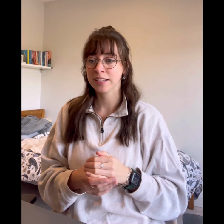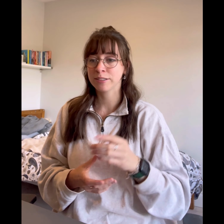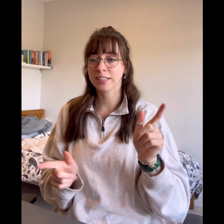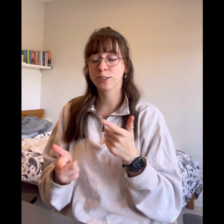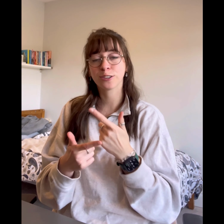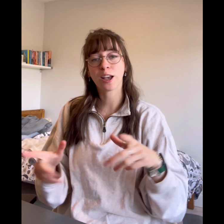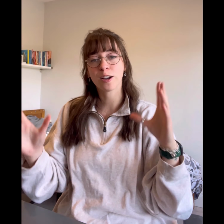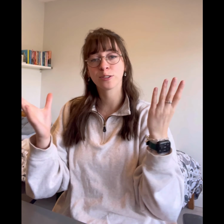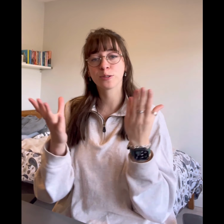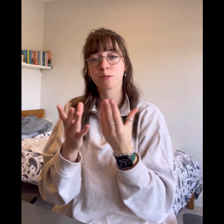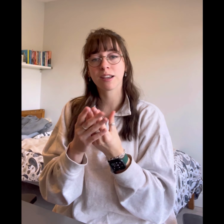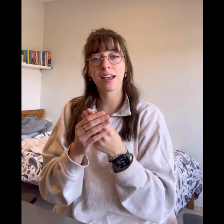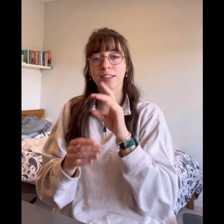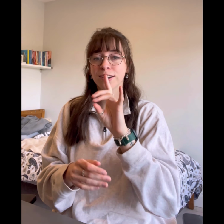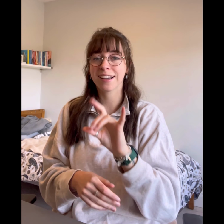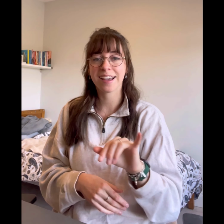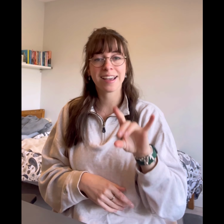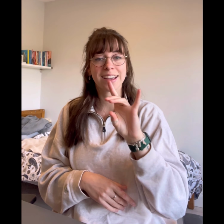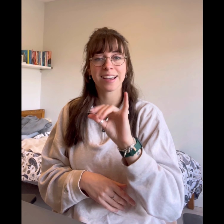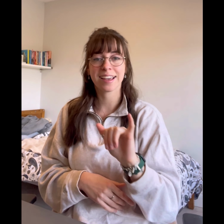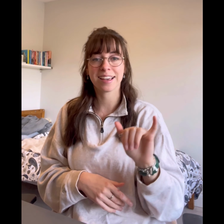And we'll sing your song together.